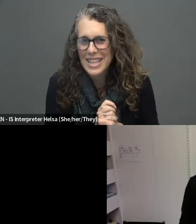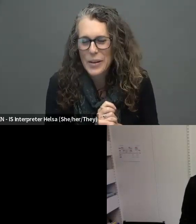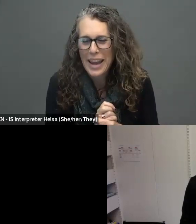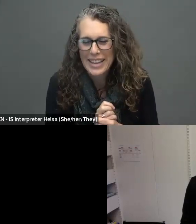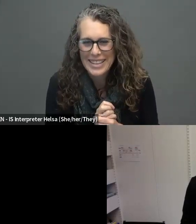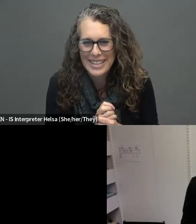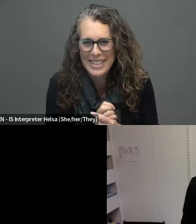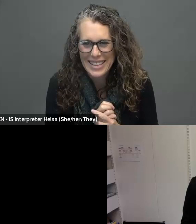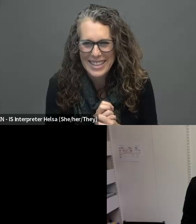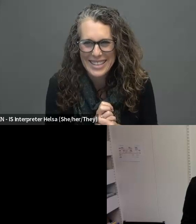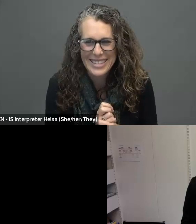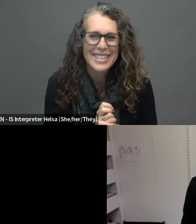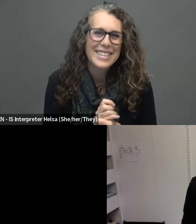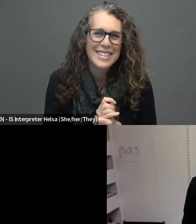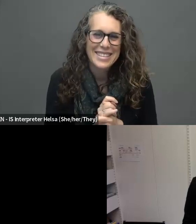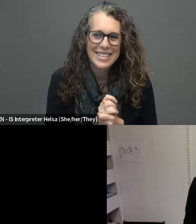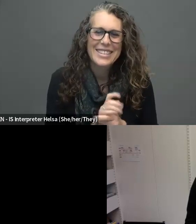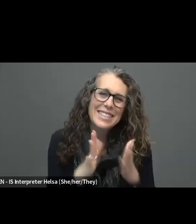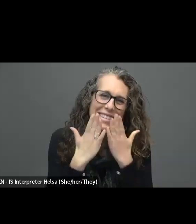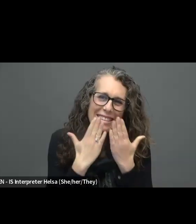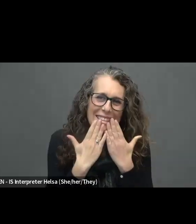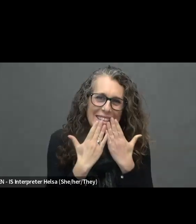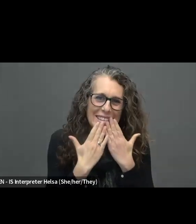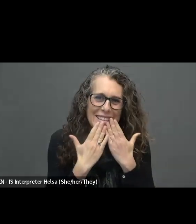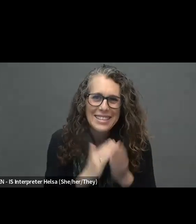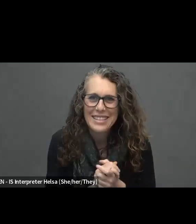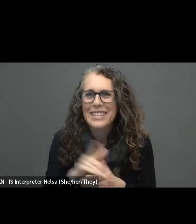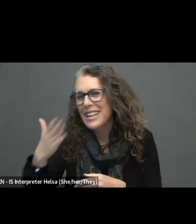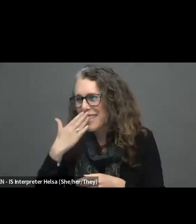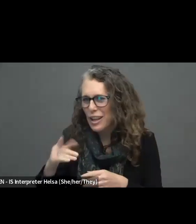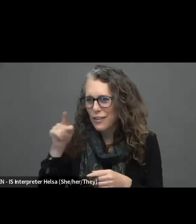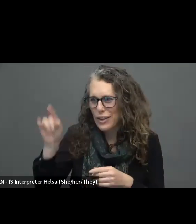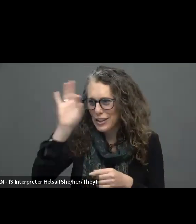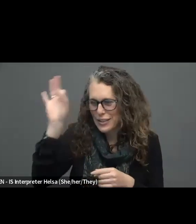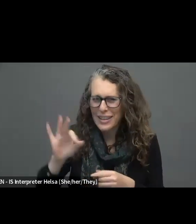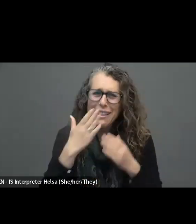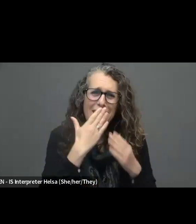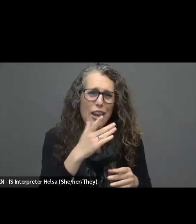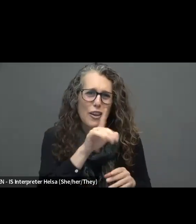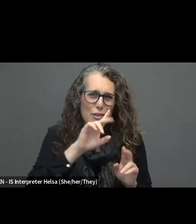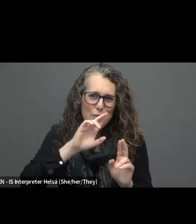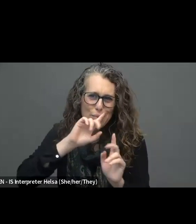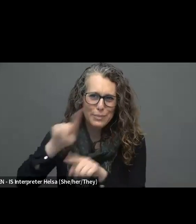I did. Okay. Yes. Thank you very much, Anastasia, for your question, and also Krista for the answer.